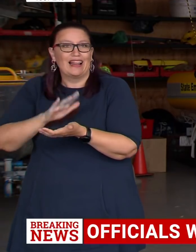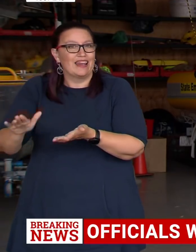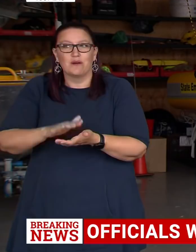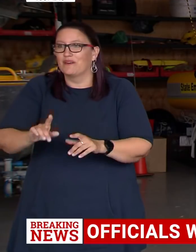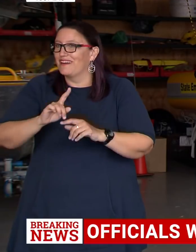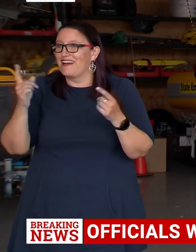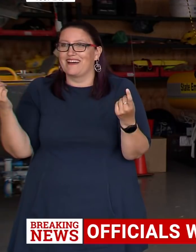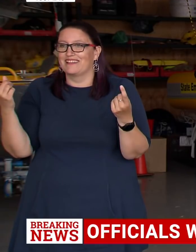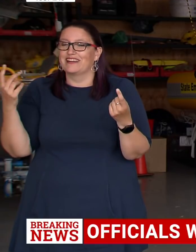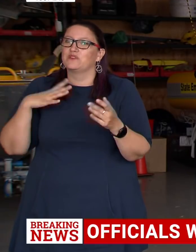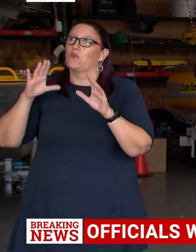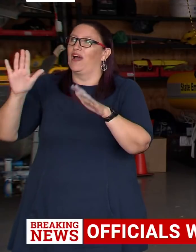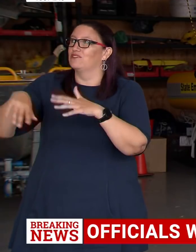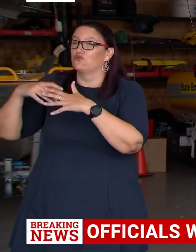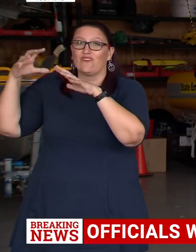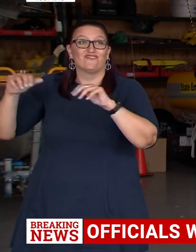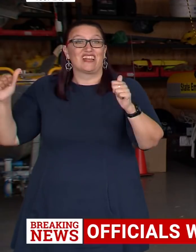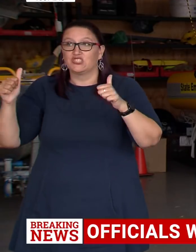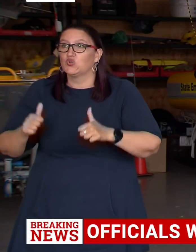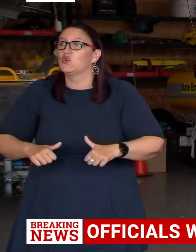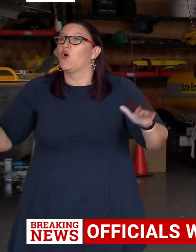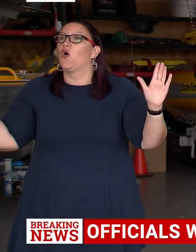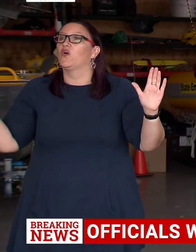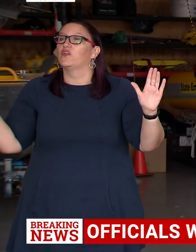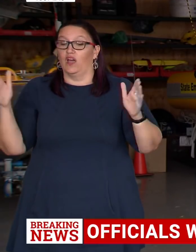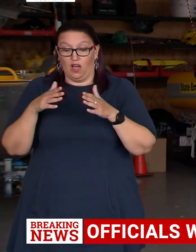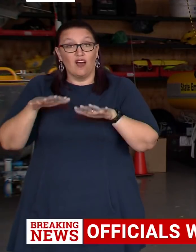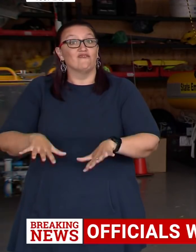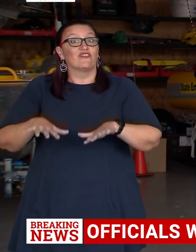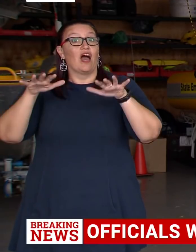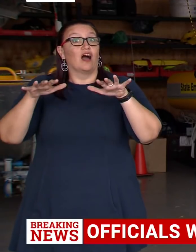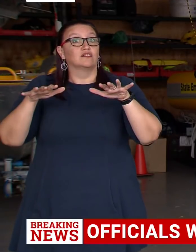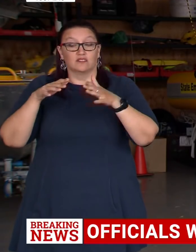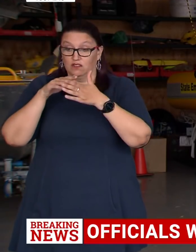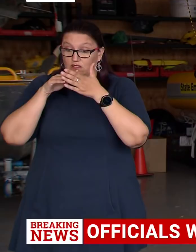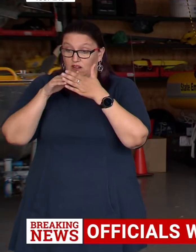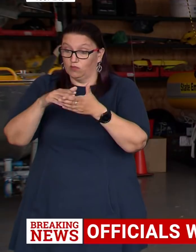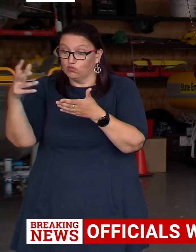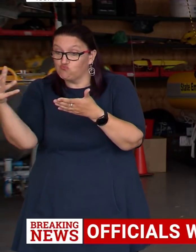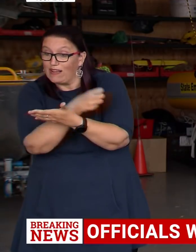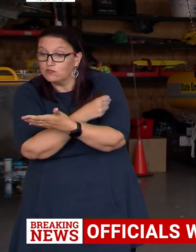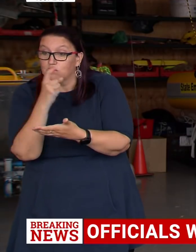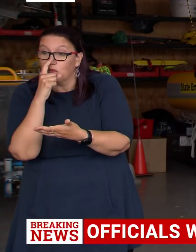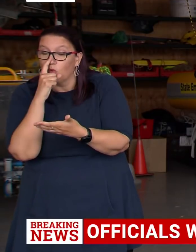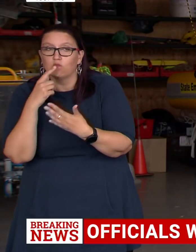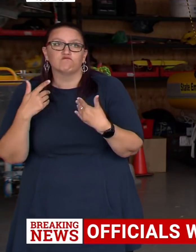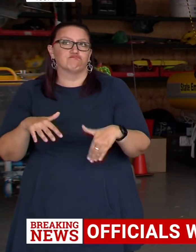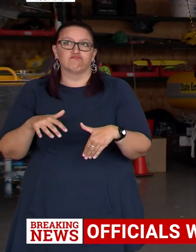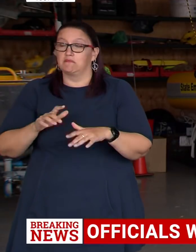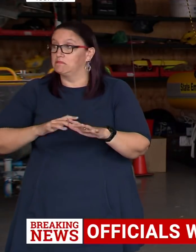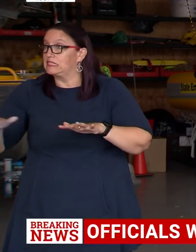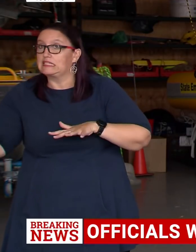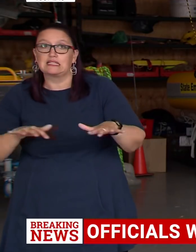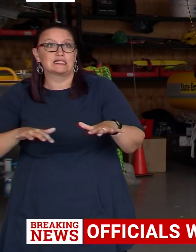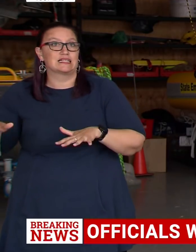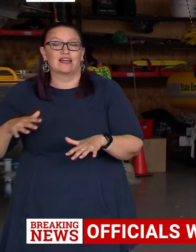making sure we have enough flood rescue technicians, which is why we're grateful that 3 other states have supported us in that regard. Ordinarily, a state might